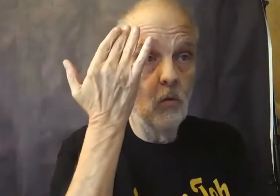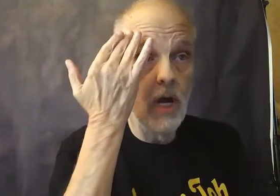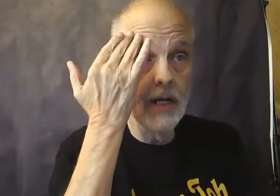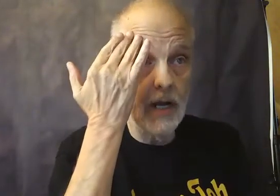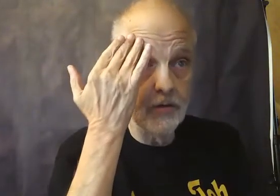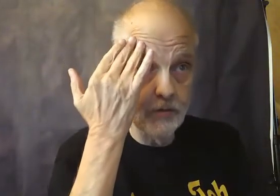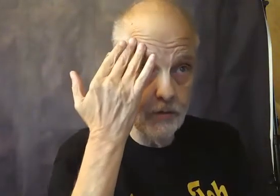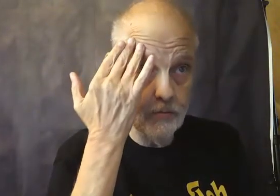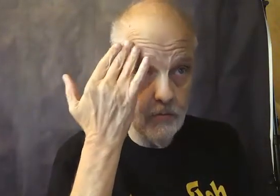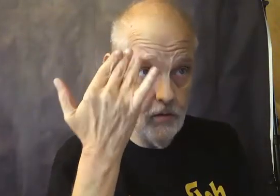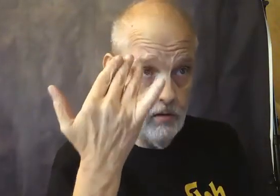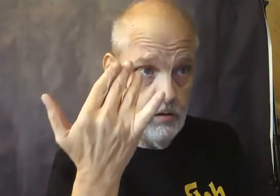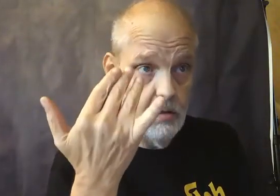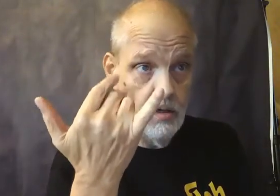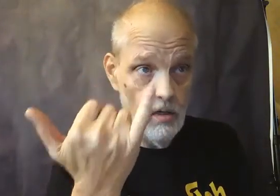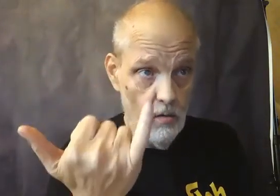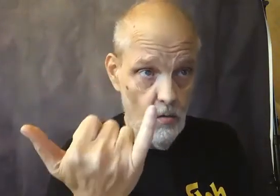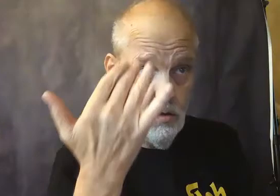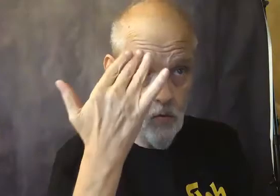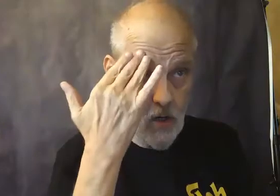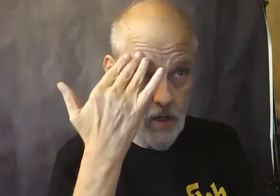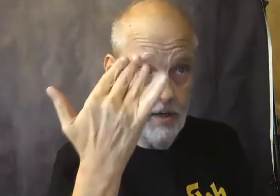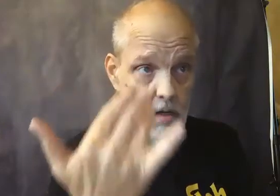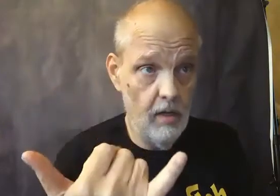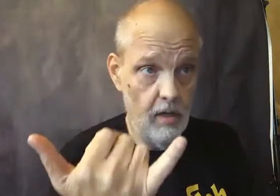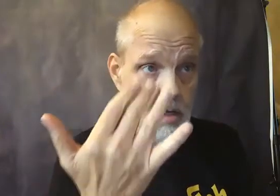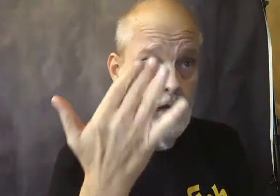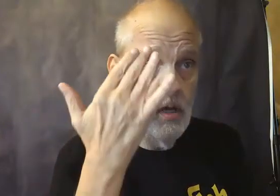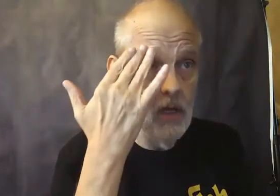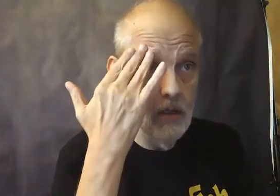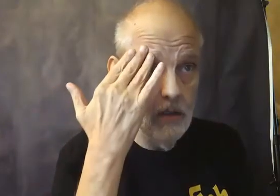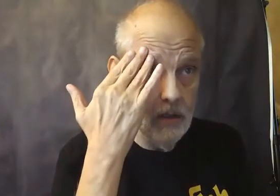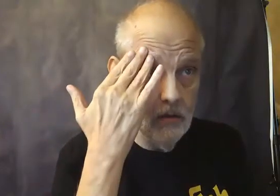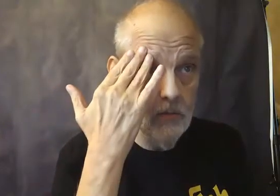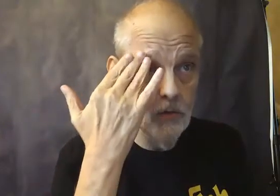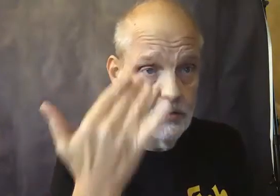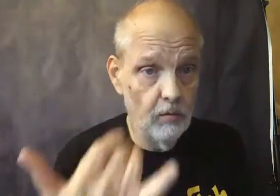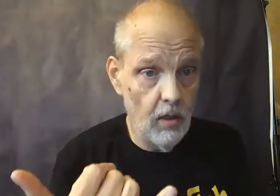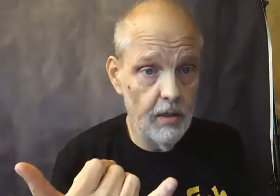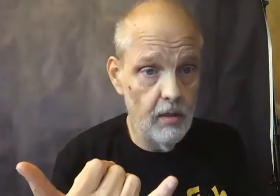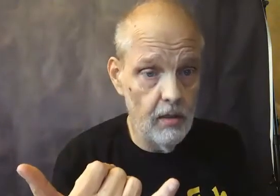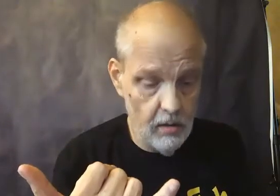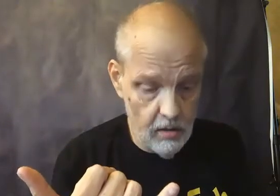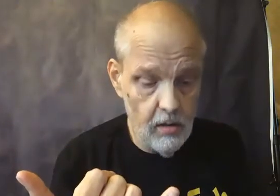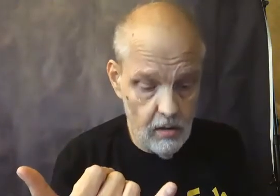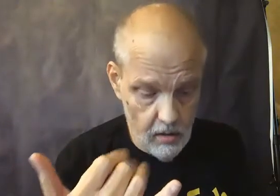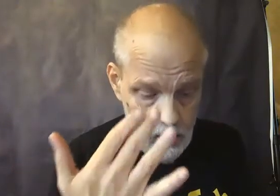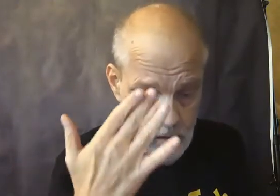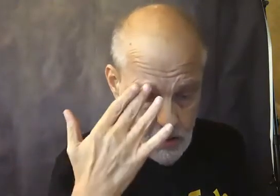Why? I already showed you. All right. Have you been to a why?